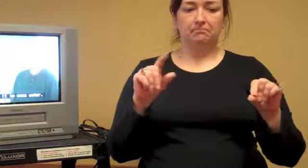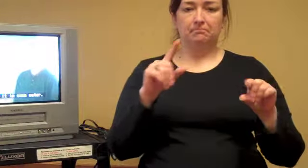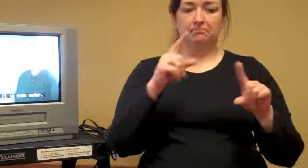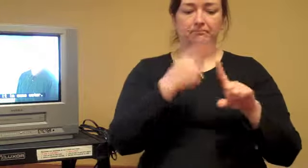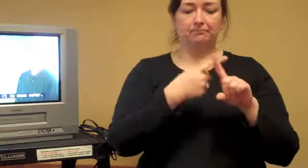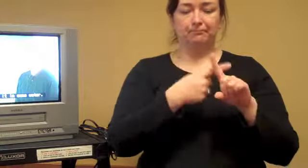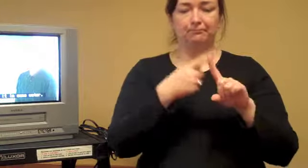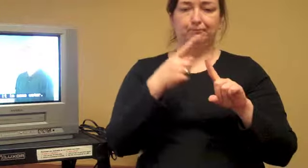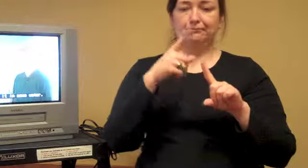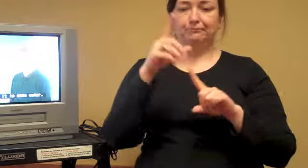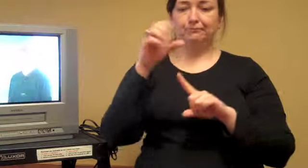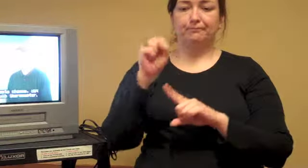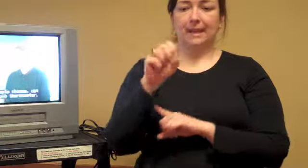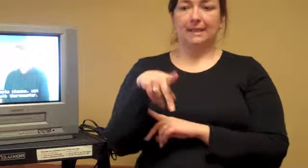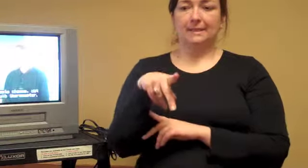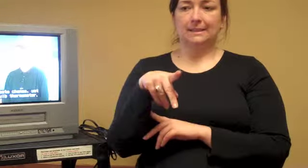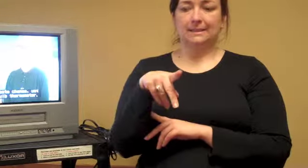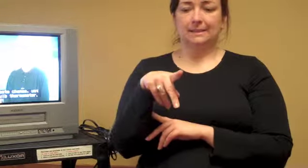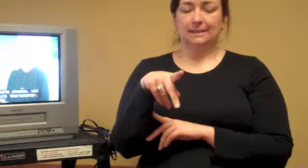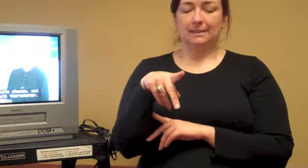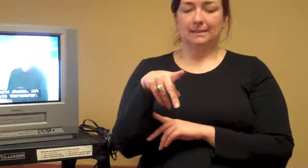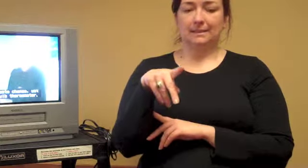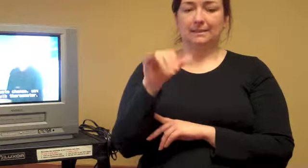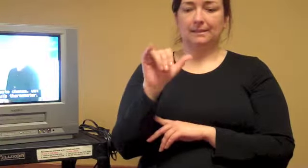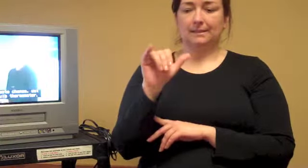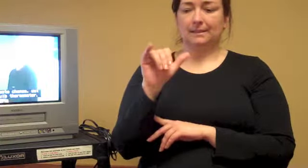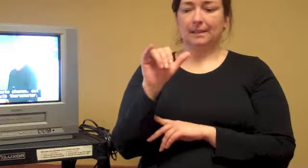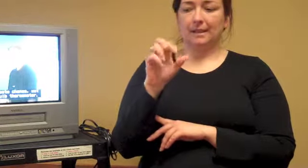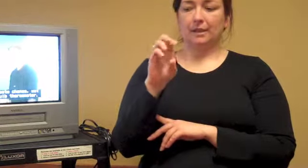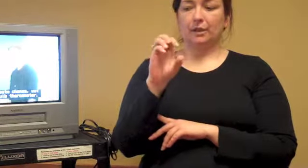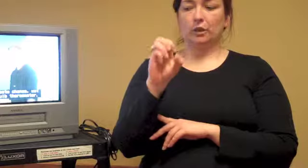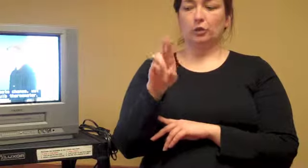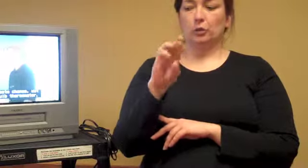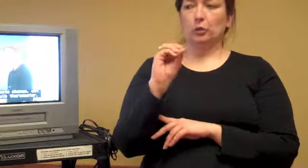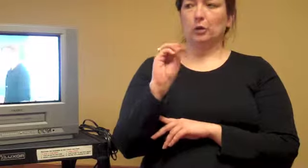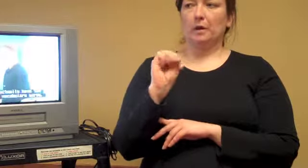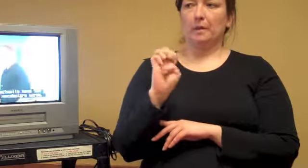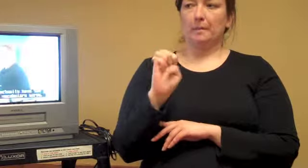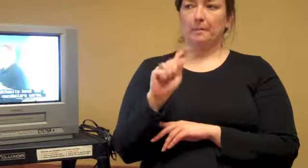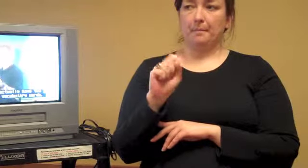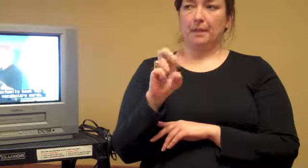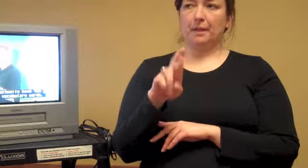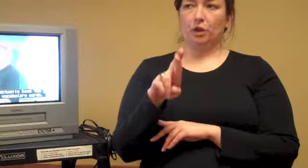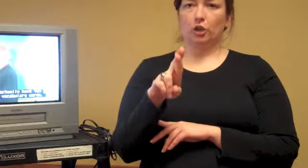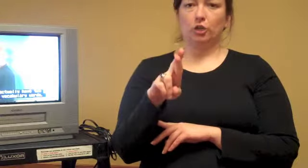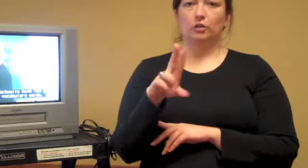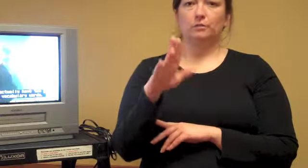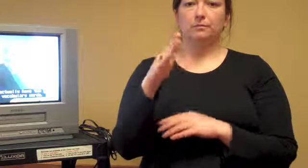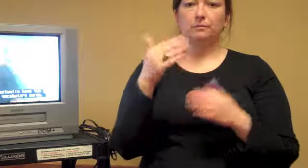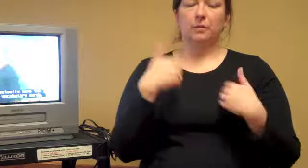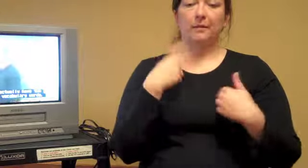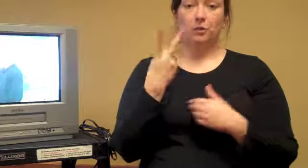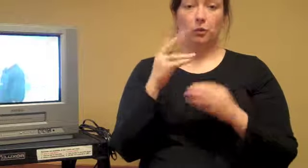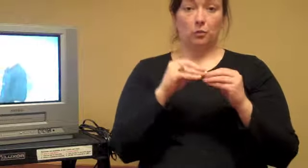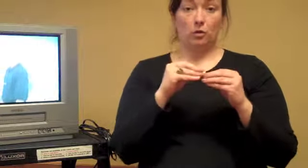it, dip it in some water, presto, changeo, wet bulb thermometer. We actually have two more vocabulary.